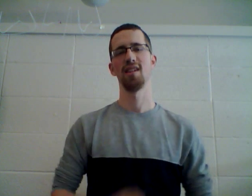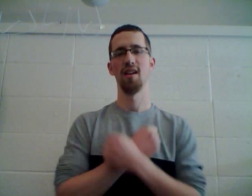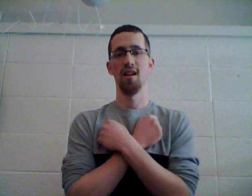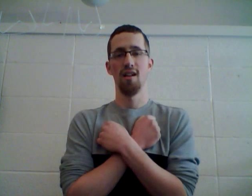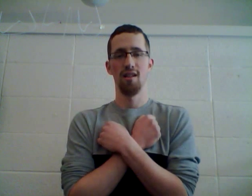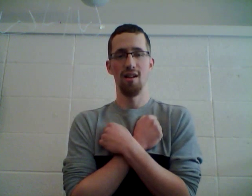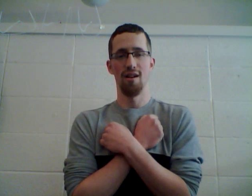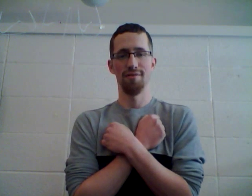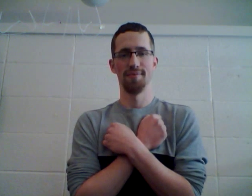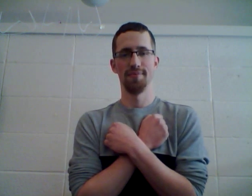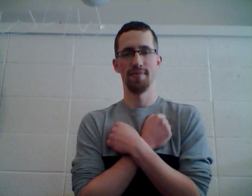love.